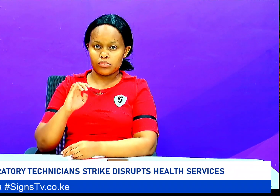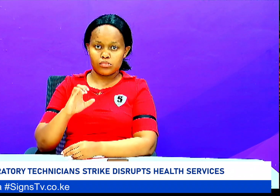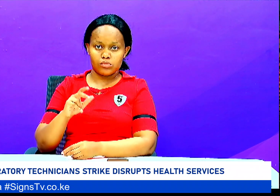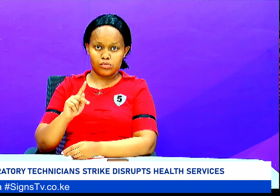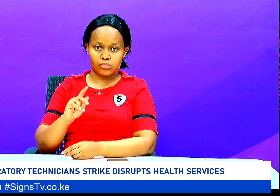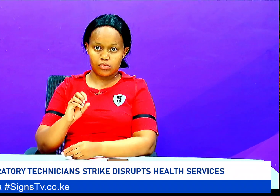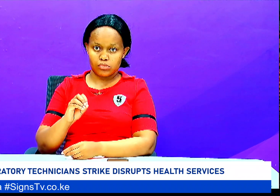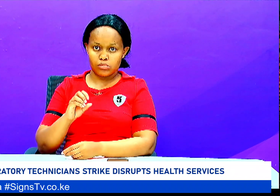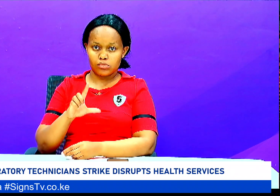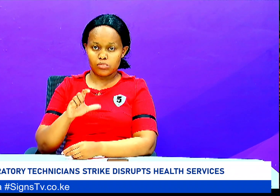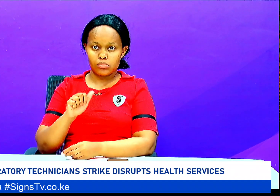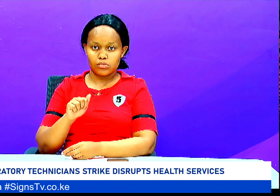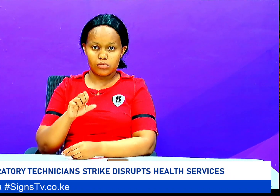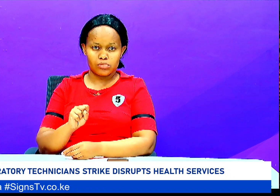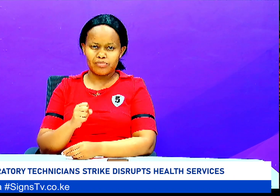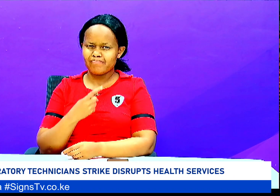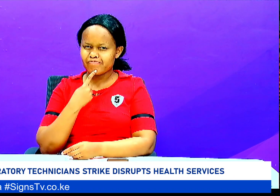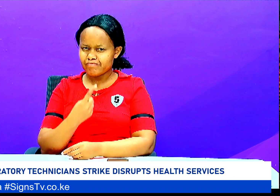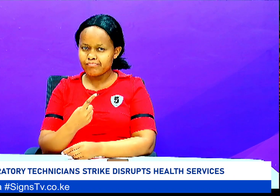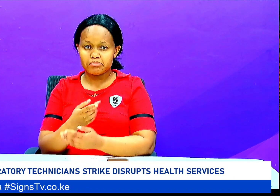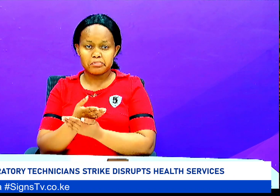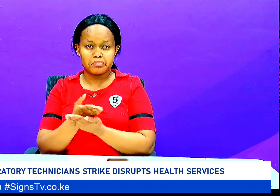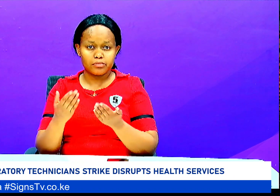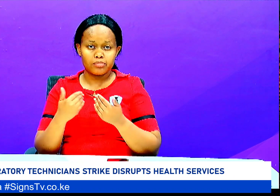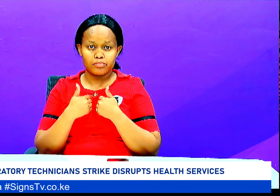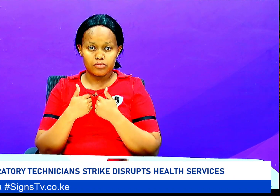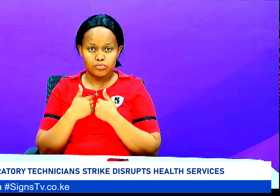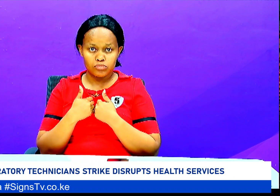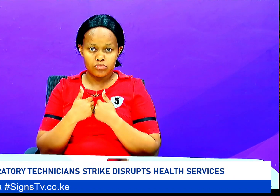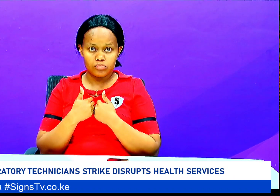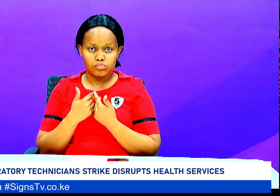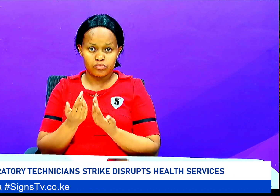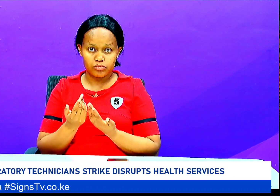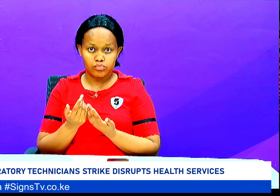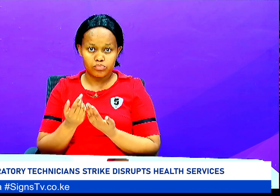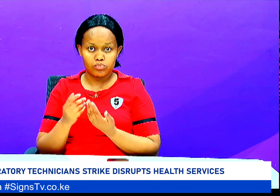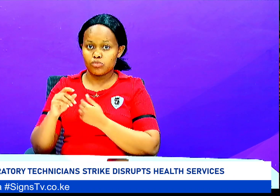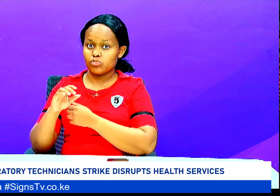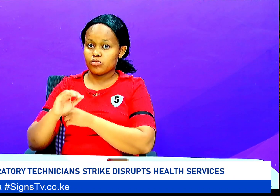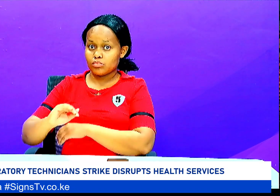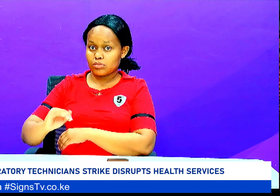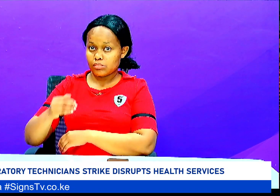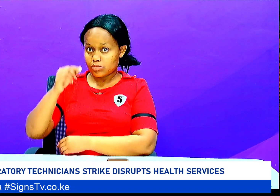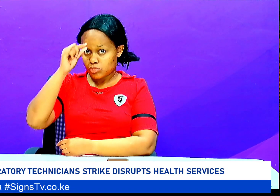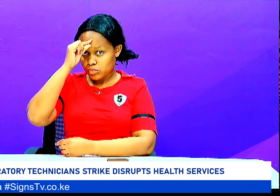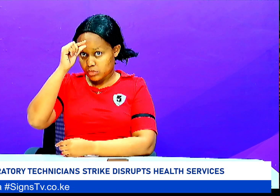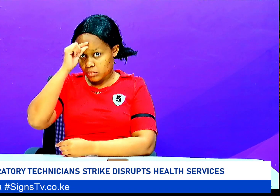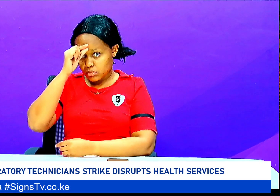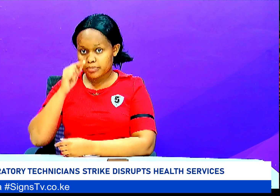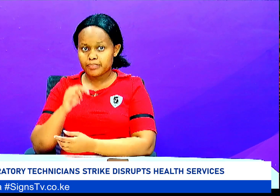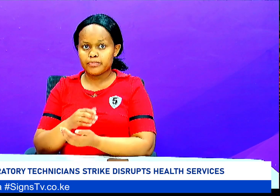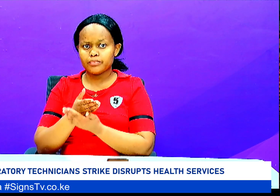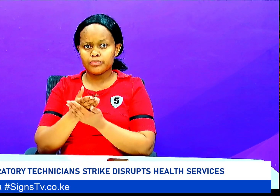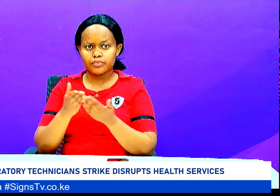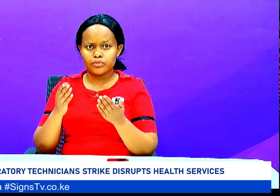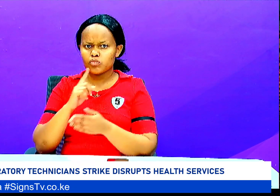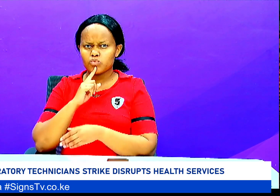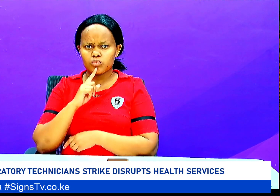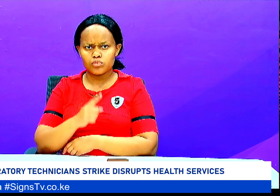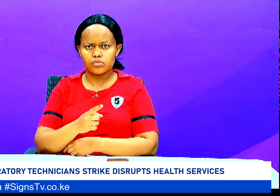The health workers, led by the chairperson of the National Laboratory and Treatment Association, Nicholas